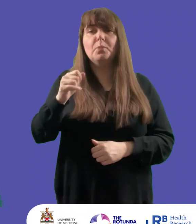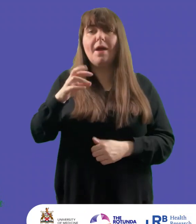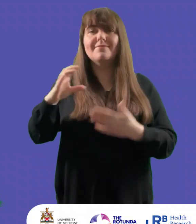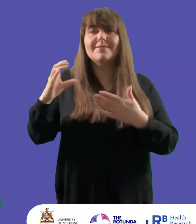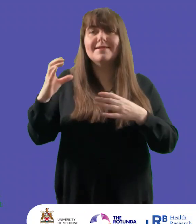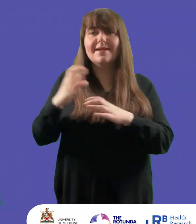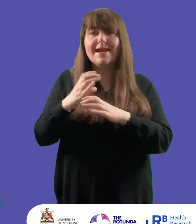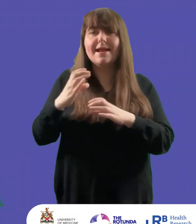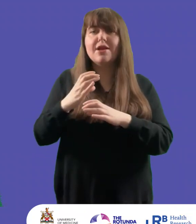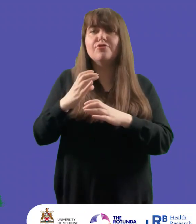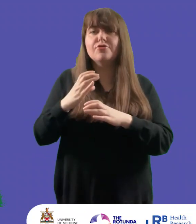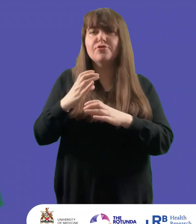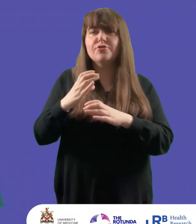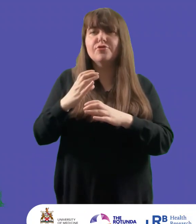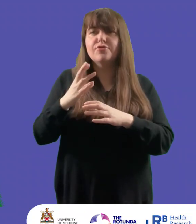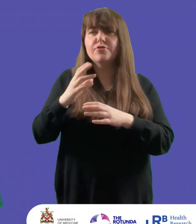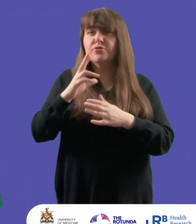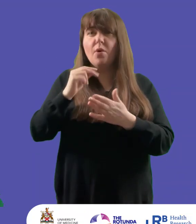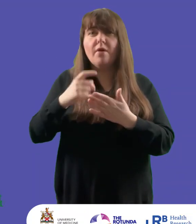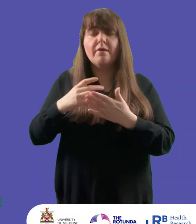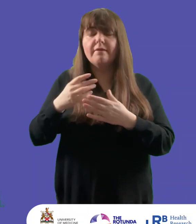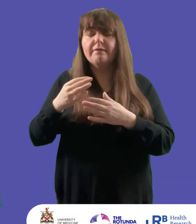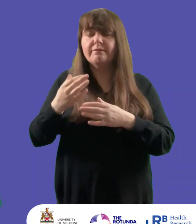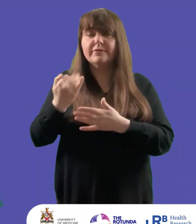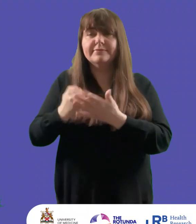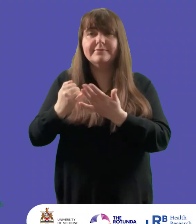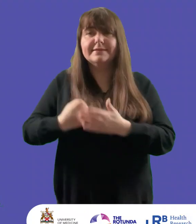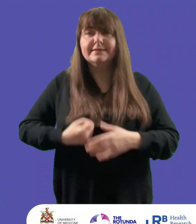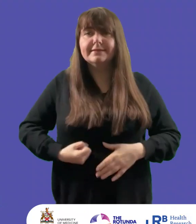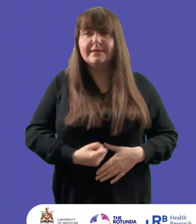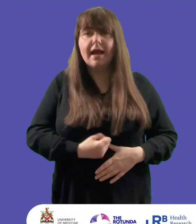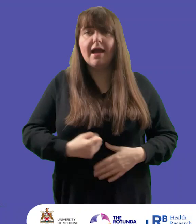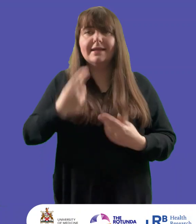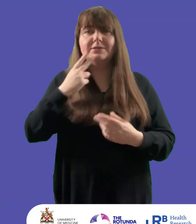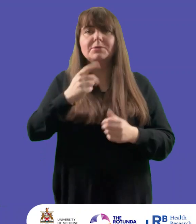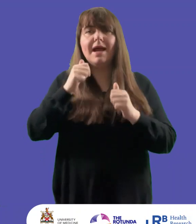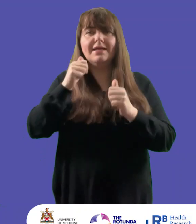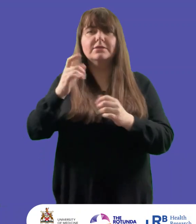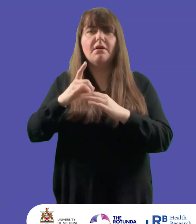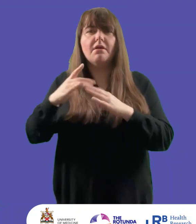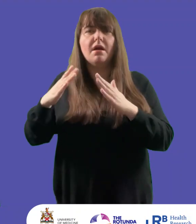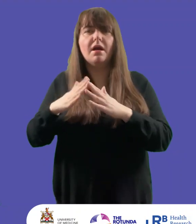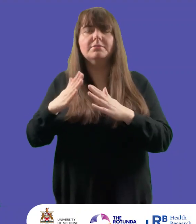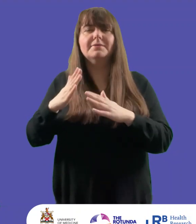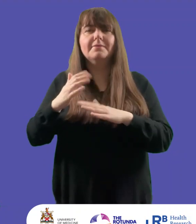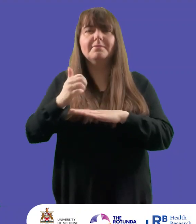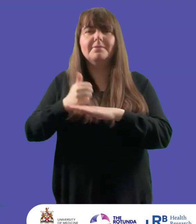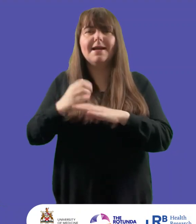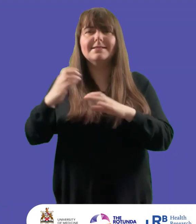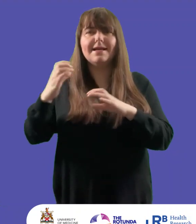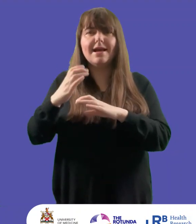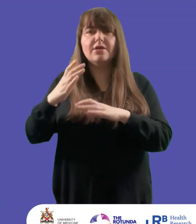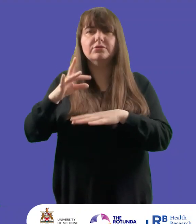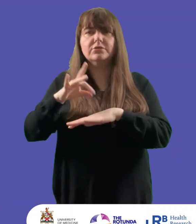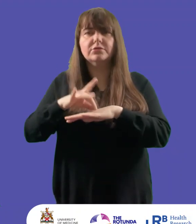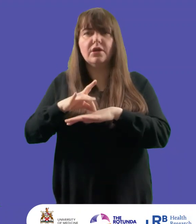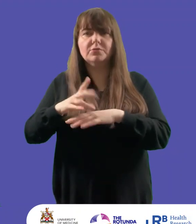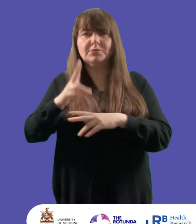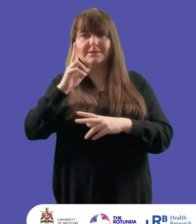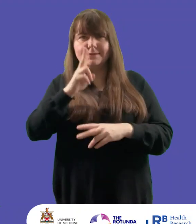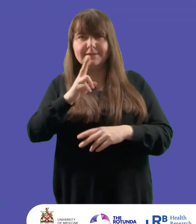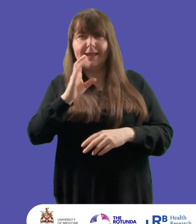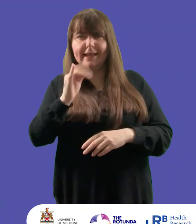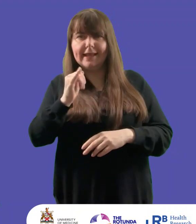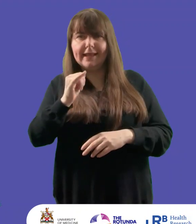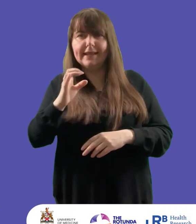care, usually no further scans are needed. If you're attending for hospital-based care, the doctor you see in the clinic will